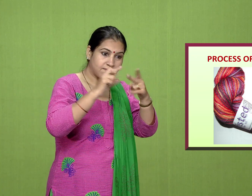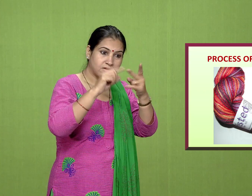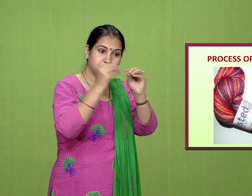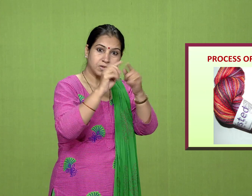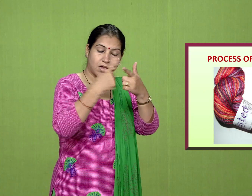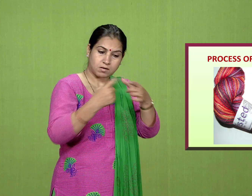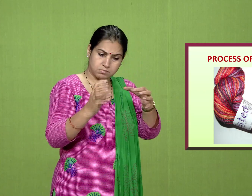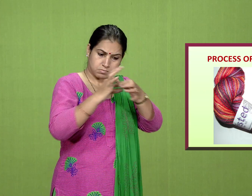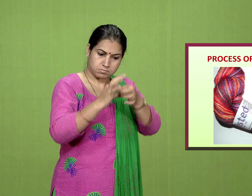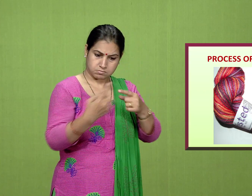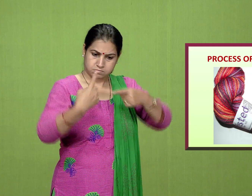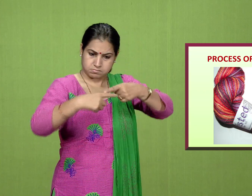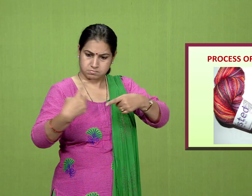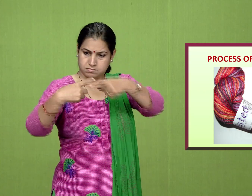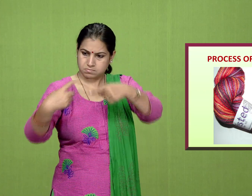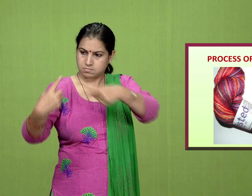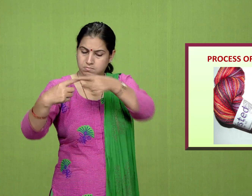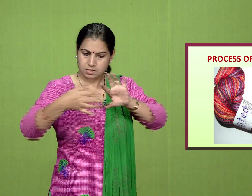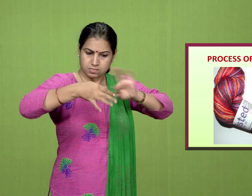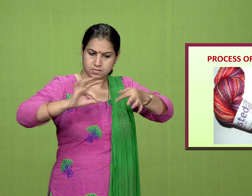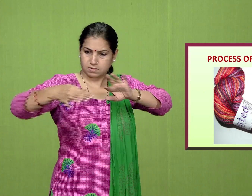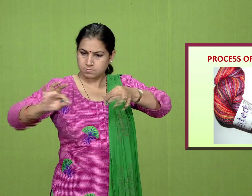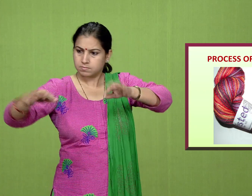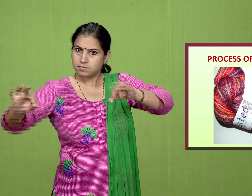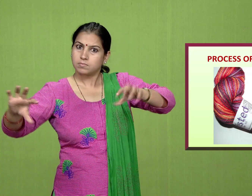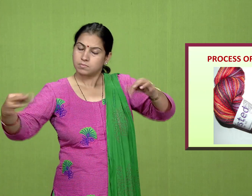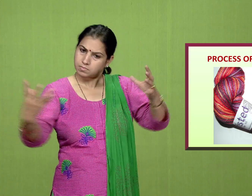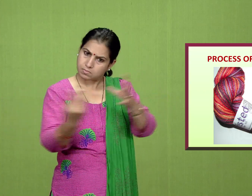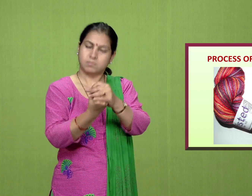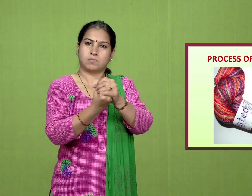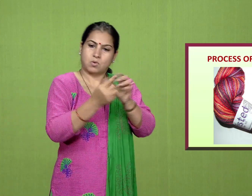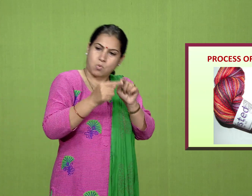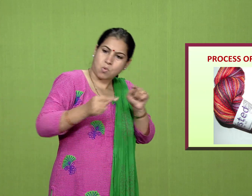Strands of fibers are brought together to each other